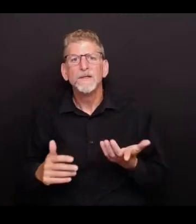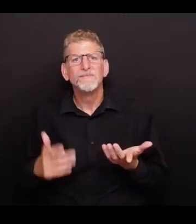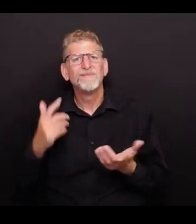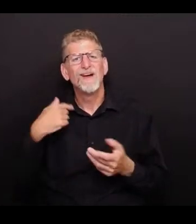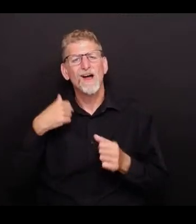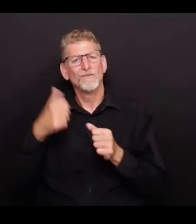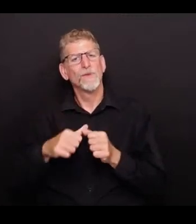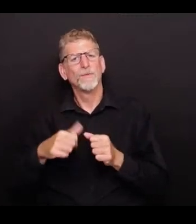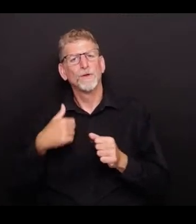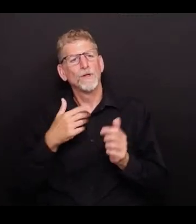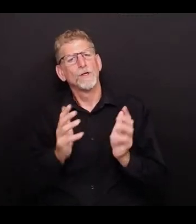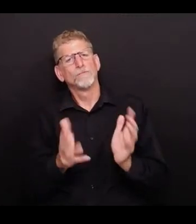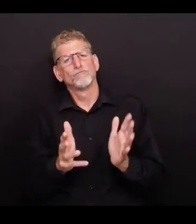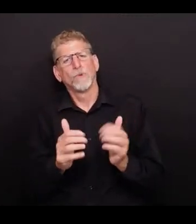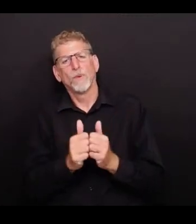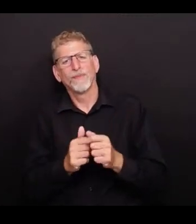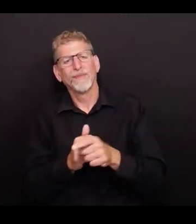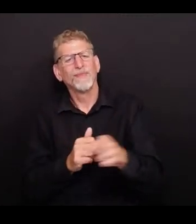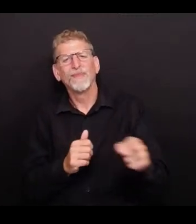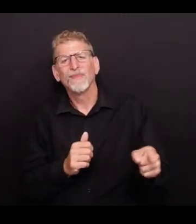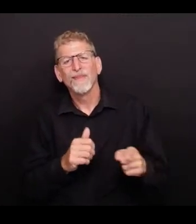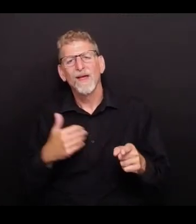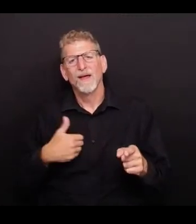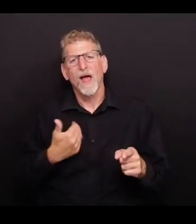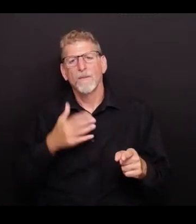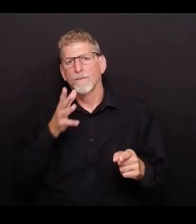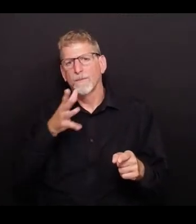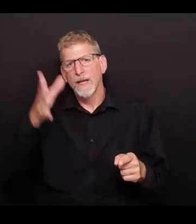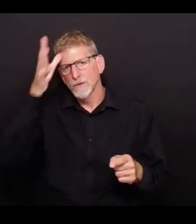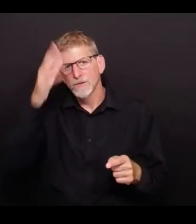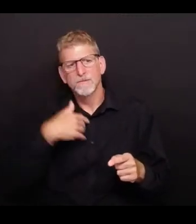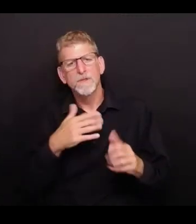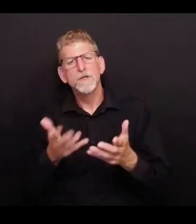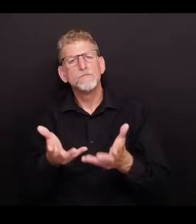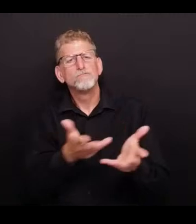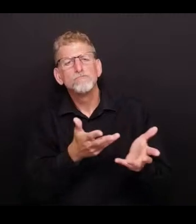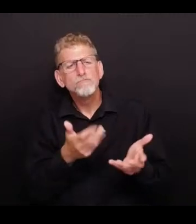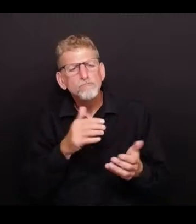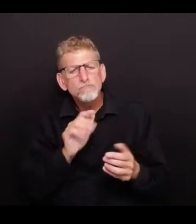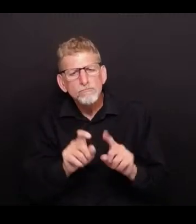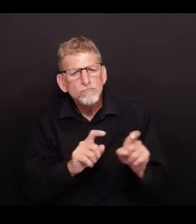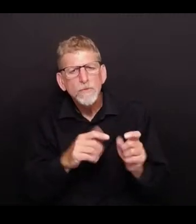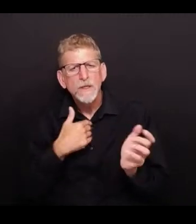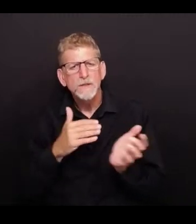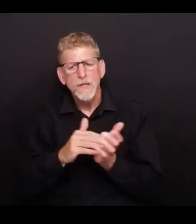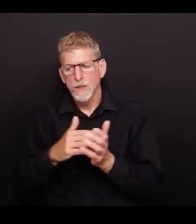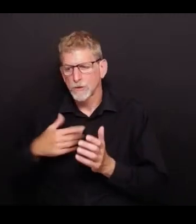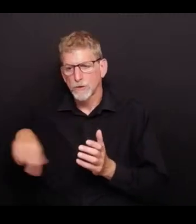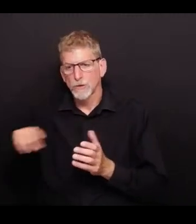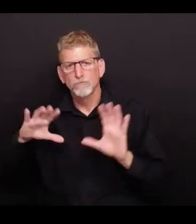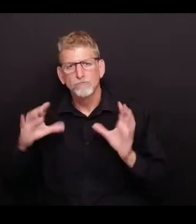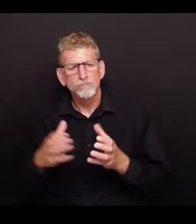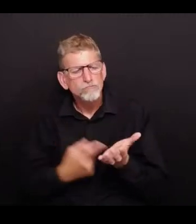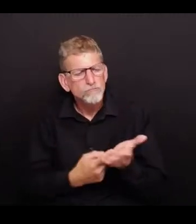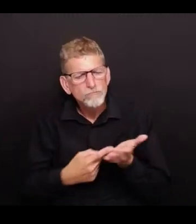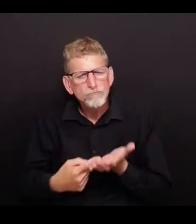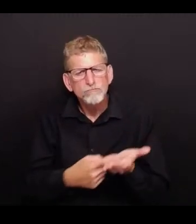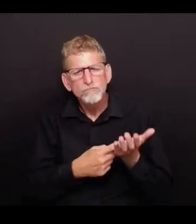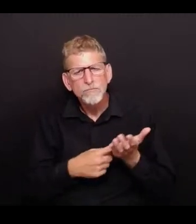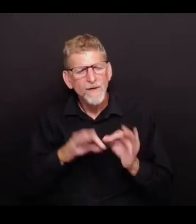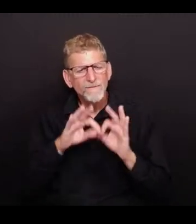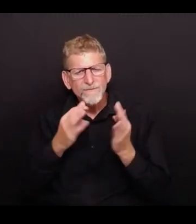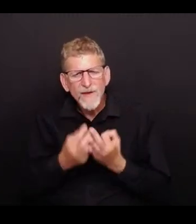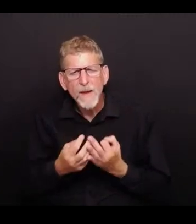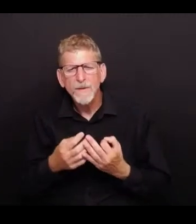and so I remember having conversations with young parents in my practice who in the